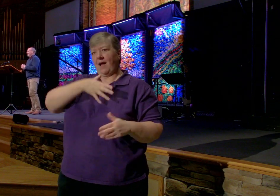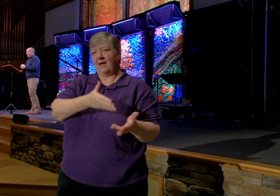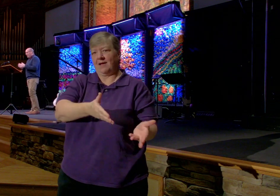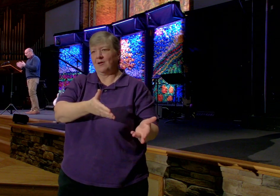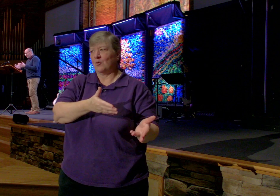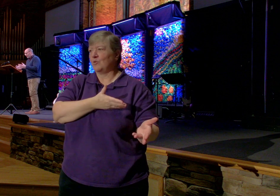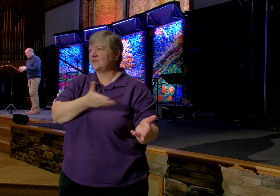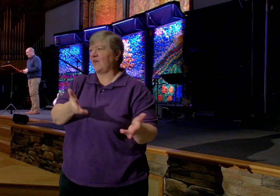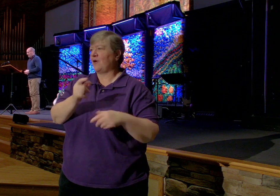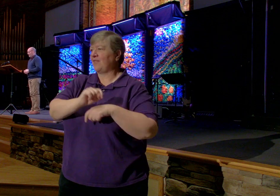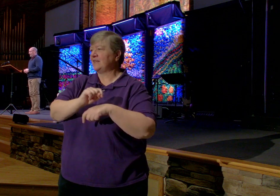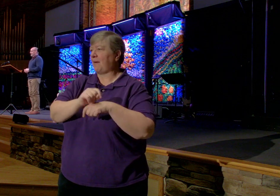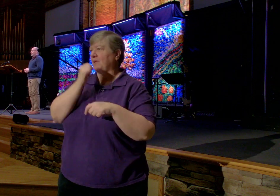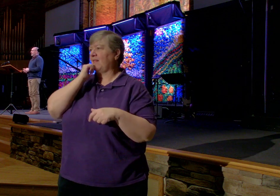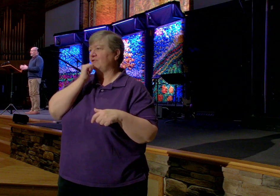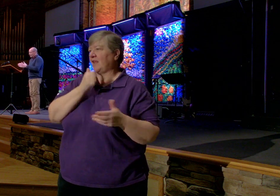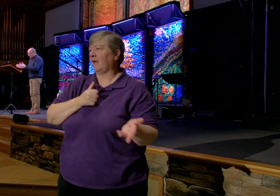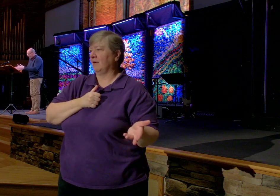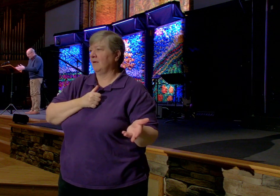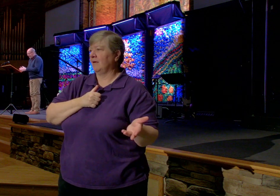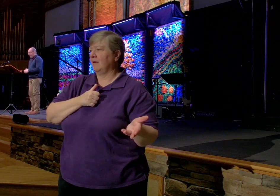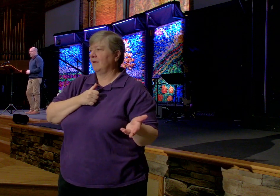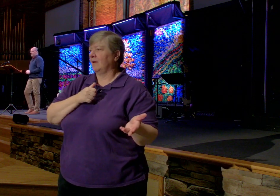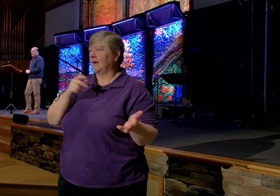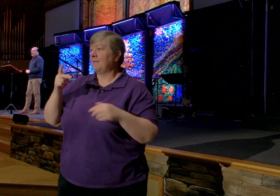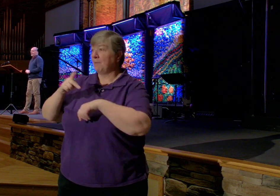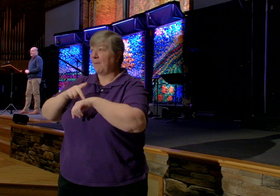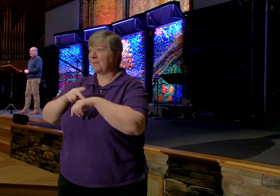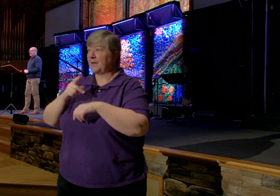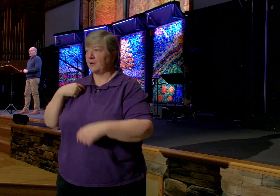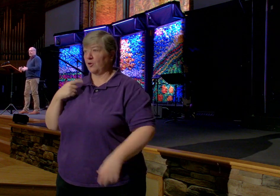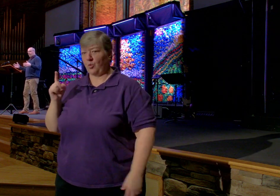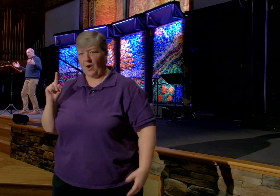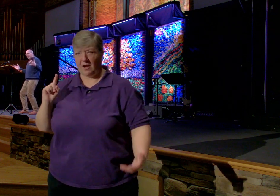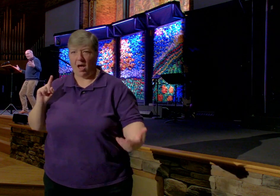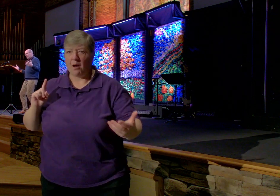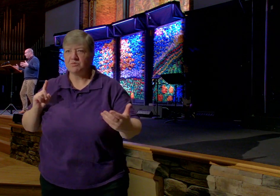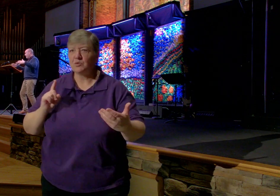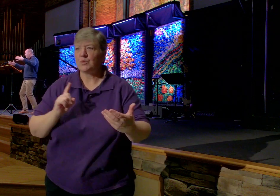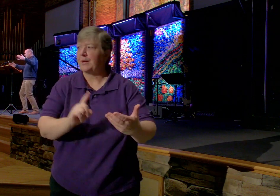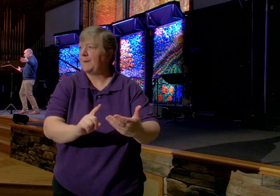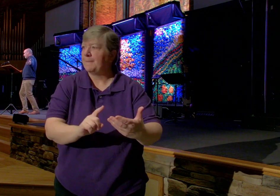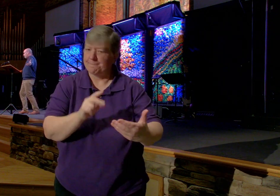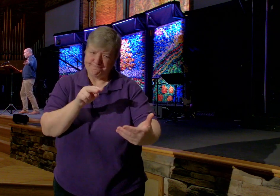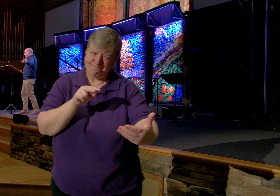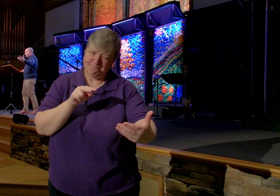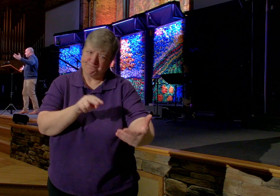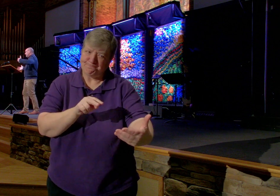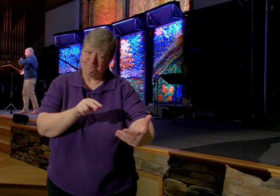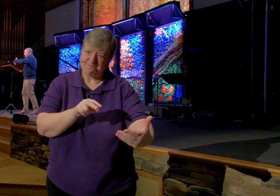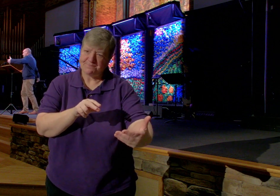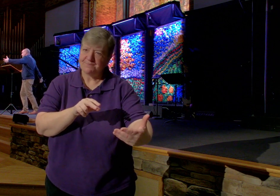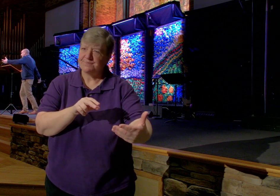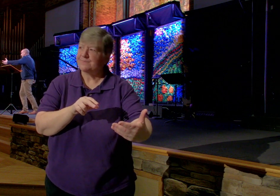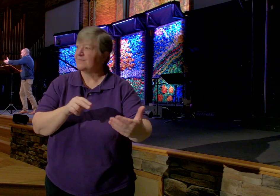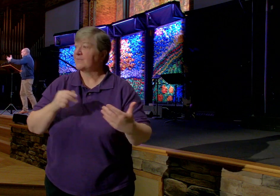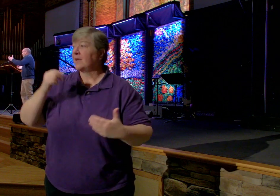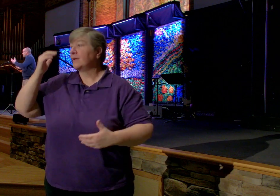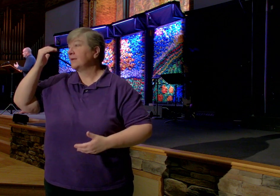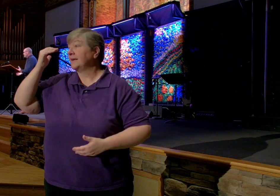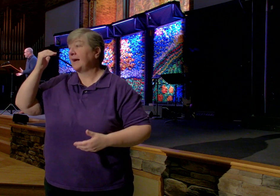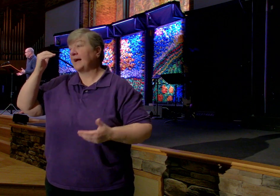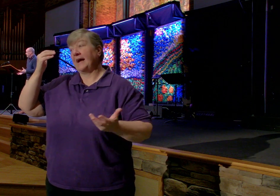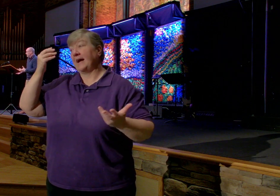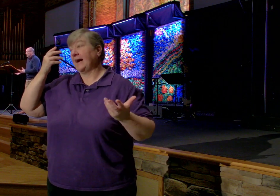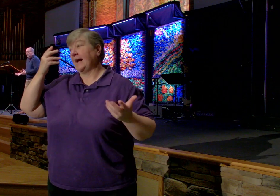day, he went up to him and looked directly at him. And why this time? I don't know for sure. Okay, again, I